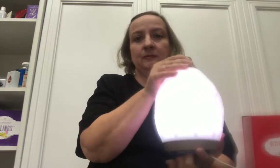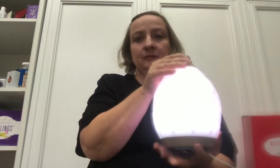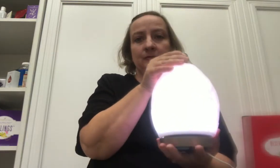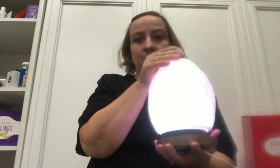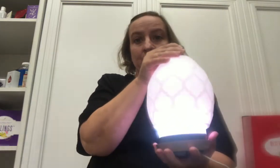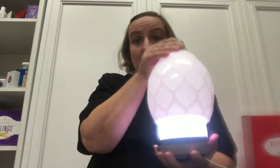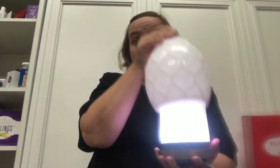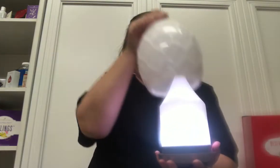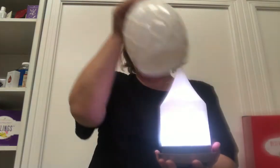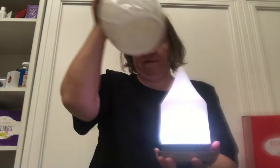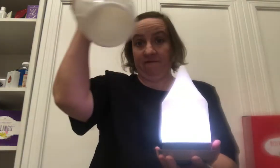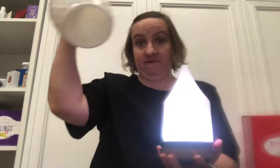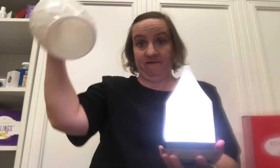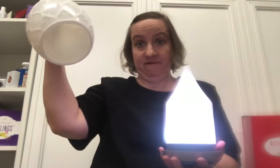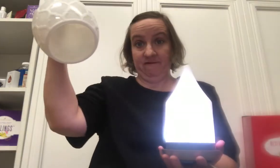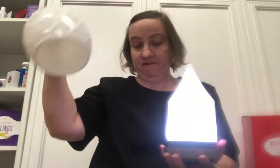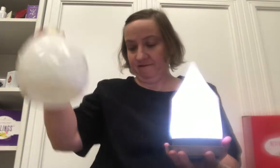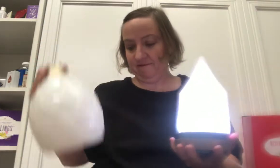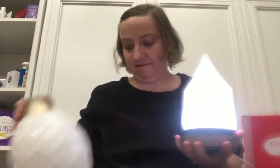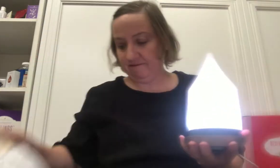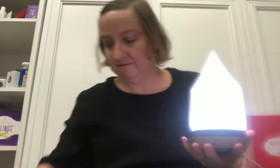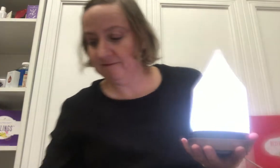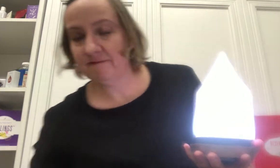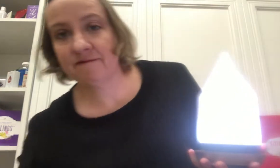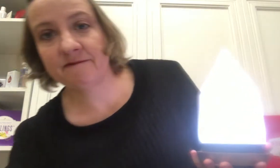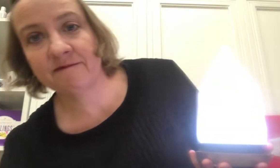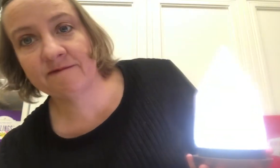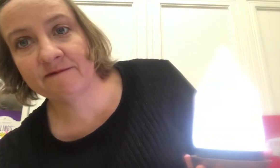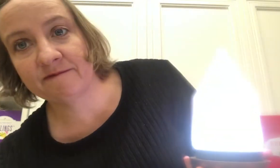Hopefully you remember what to do, but basically this is a cover that you'll take off.